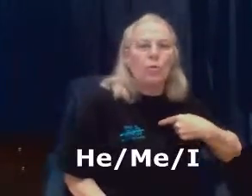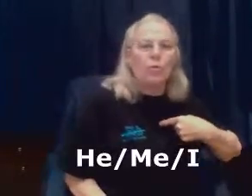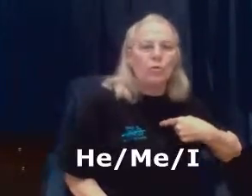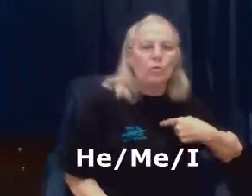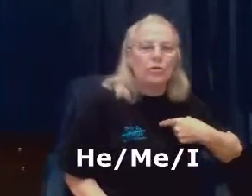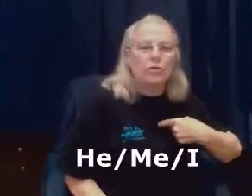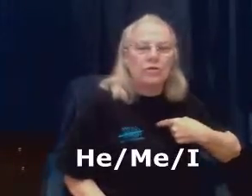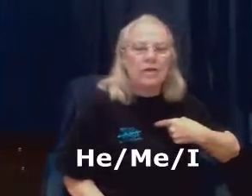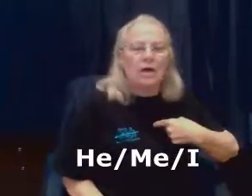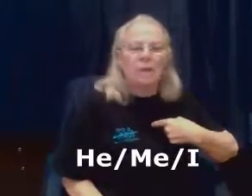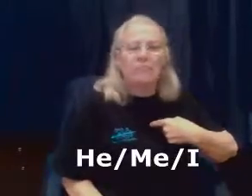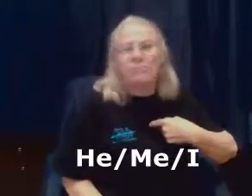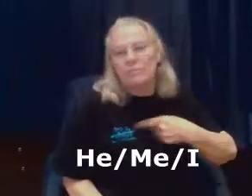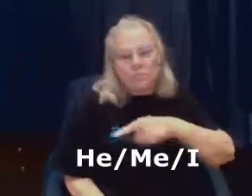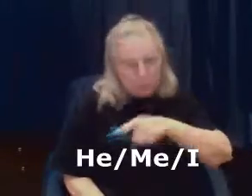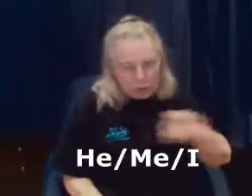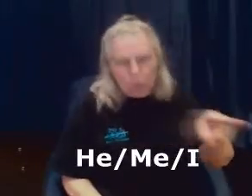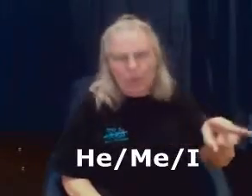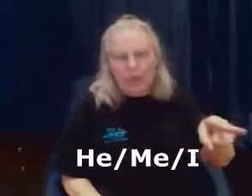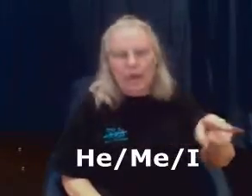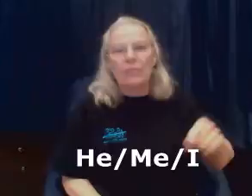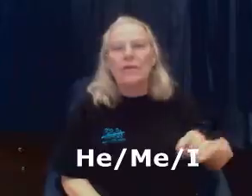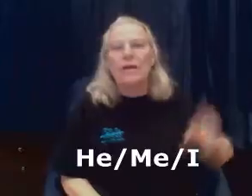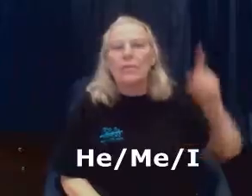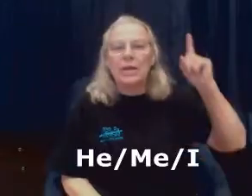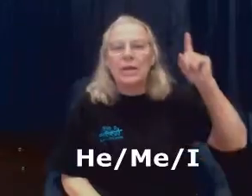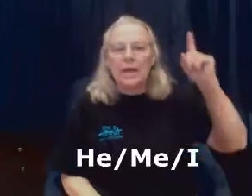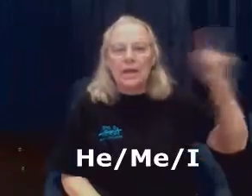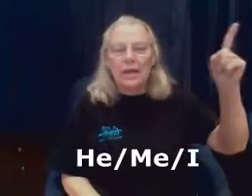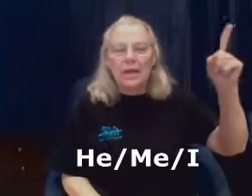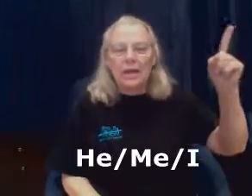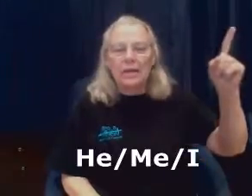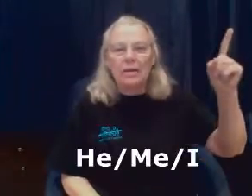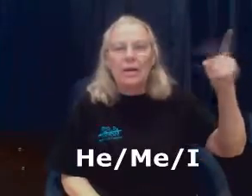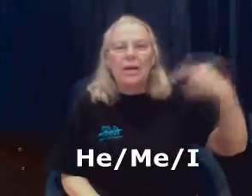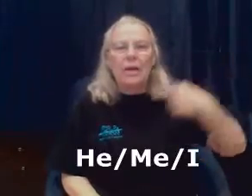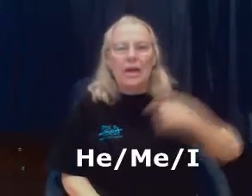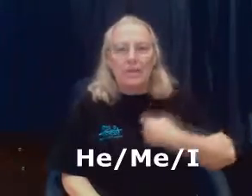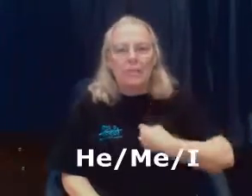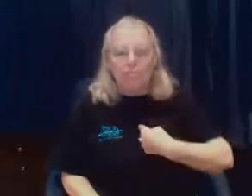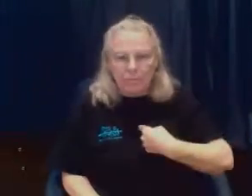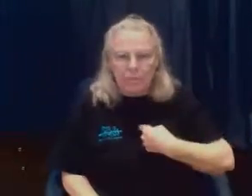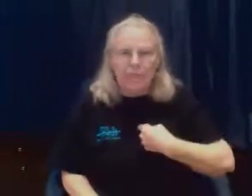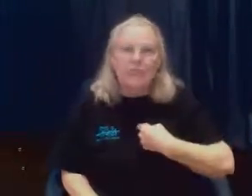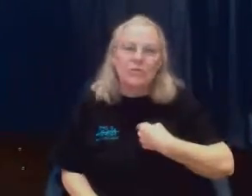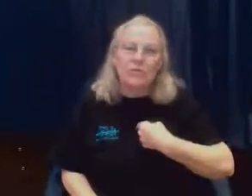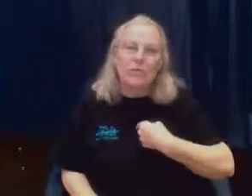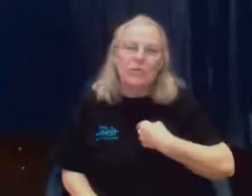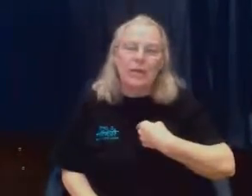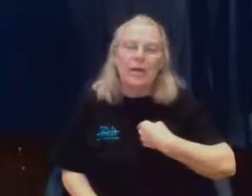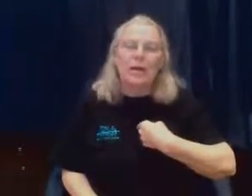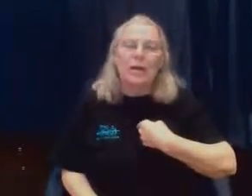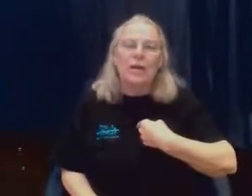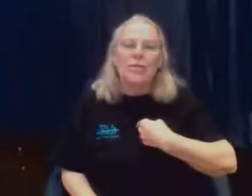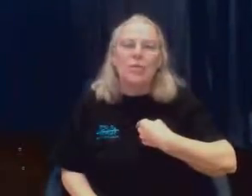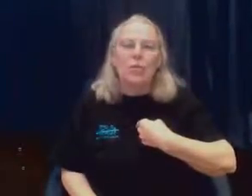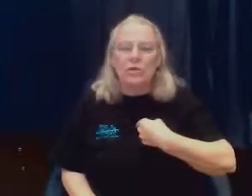point toward yourself. You would be out there, but he and me is going to be the words that